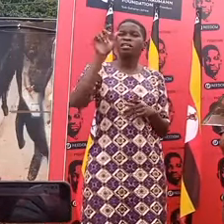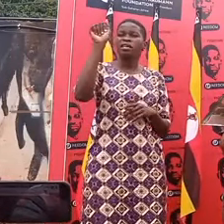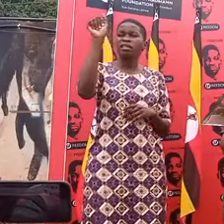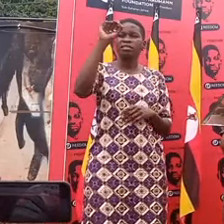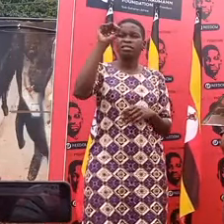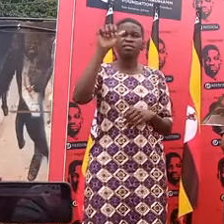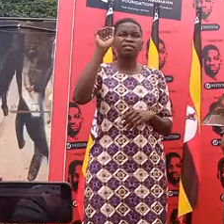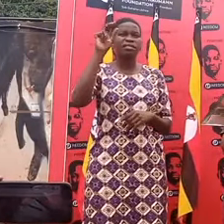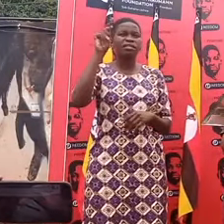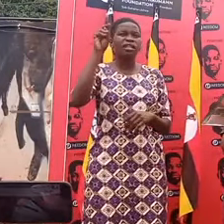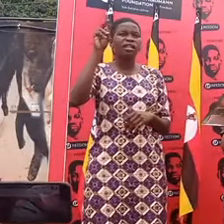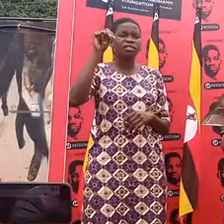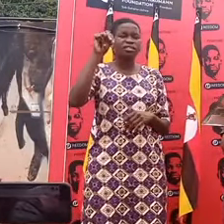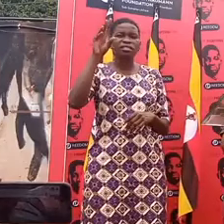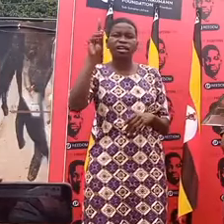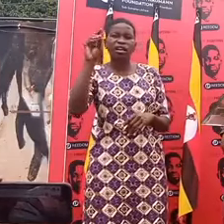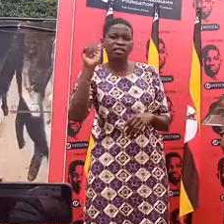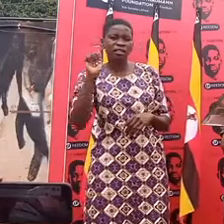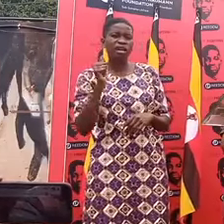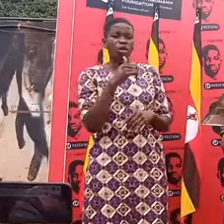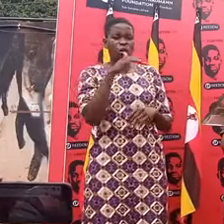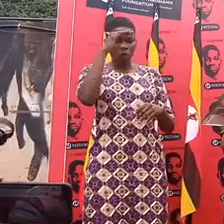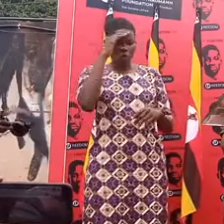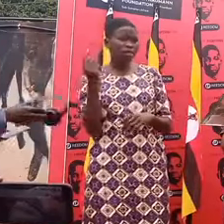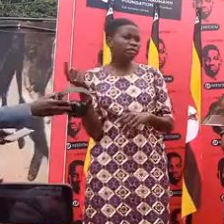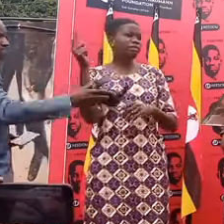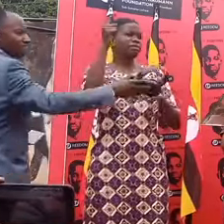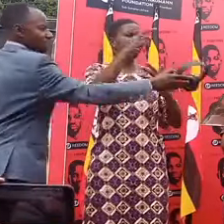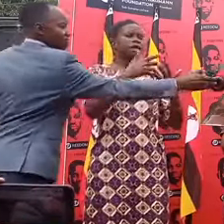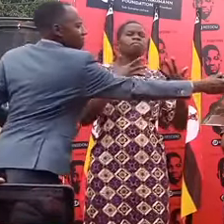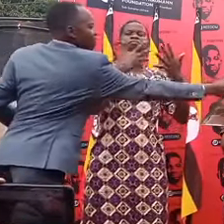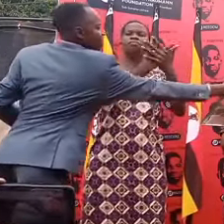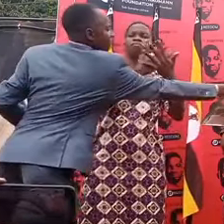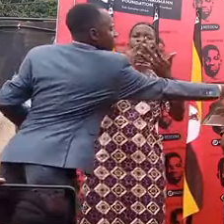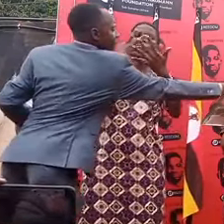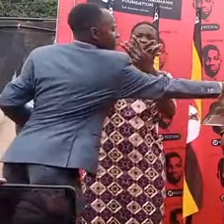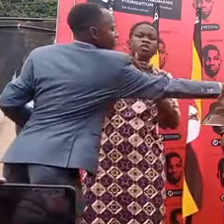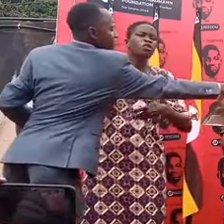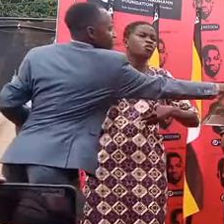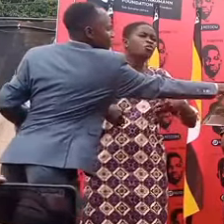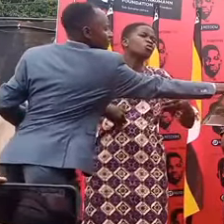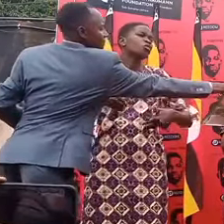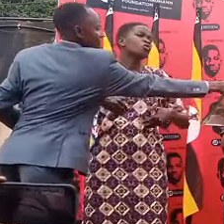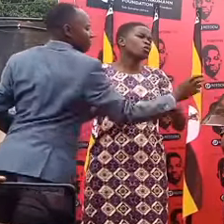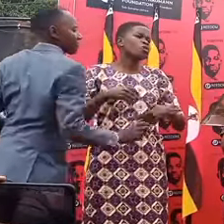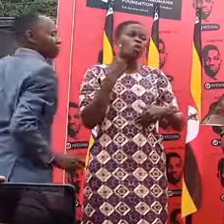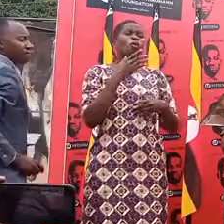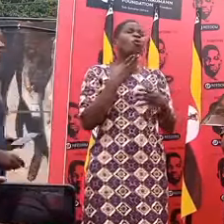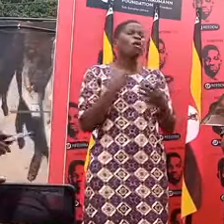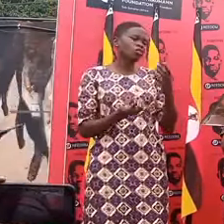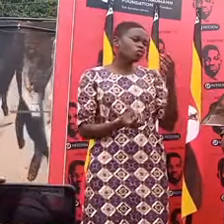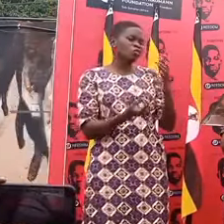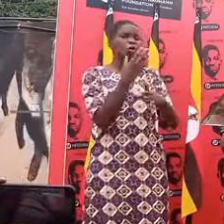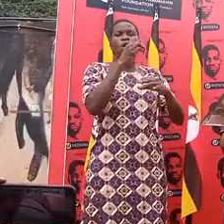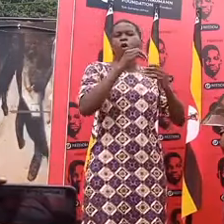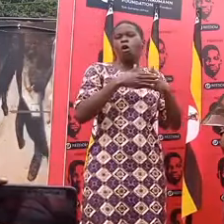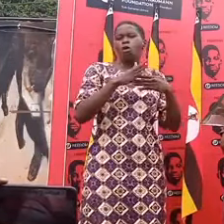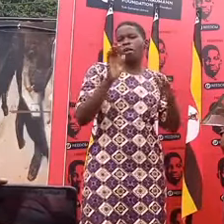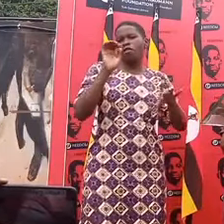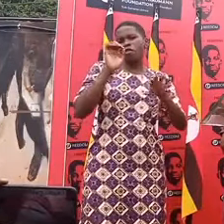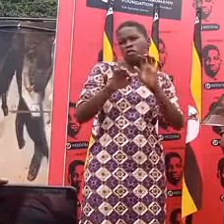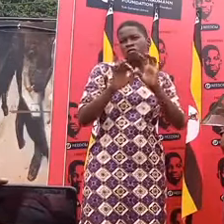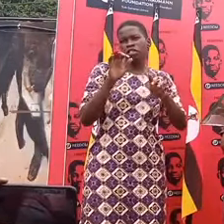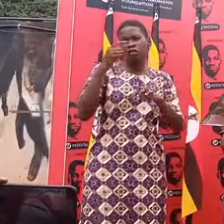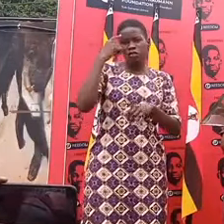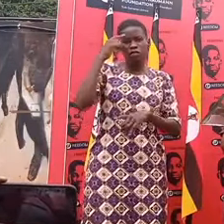brutally arrested a number of young people in a village called Chalegera that were trying to open up NUP offices, ending